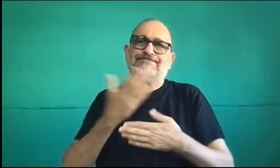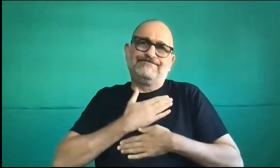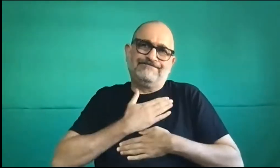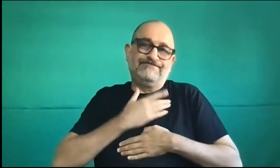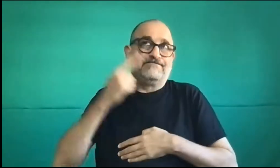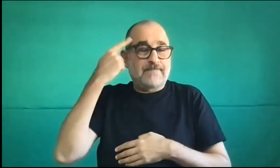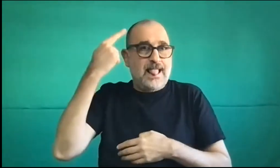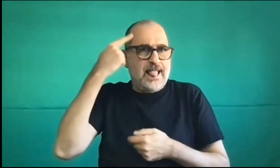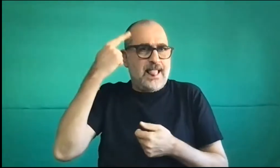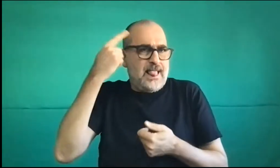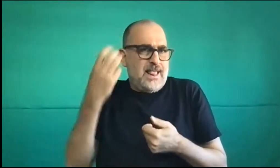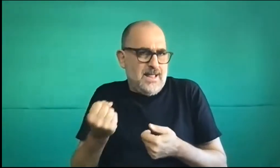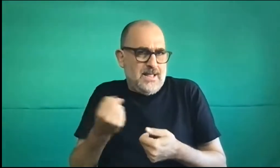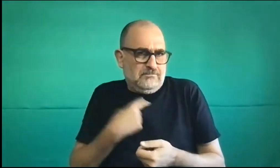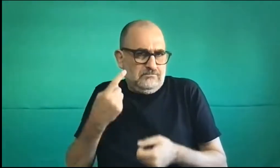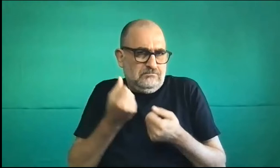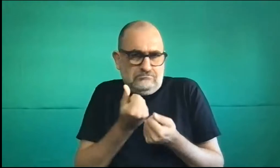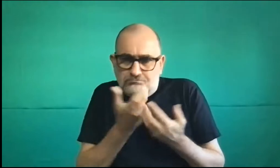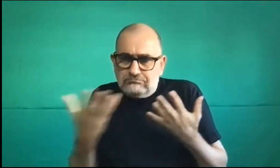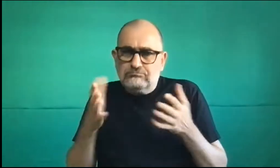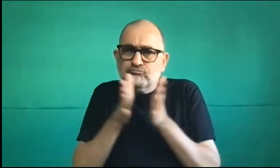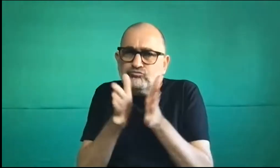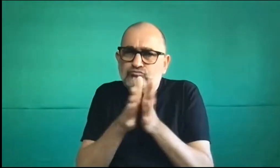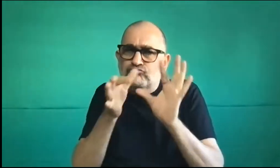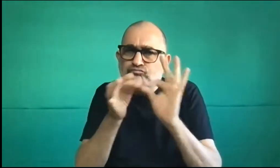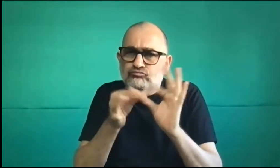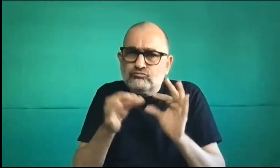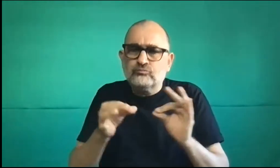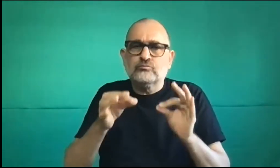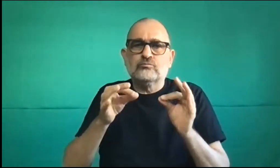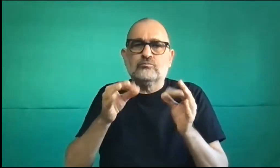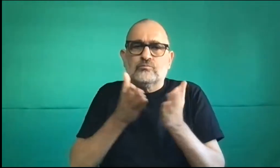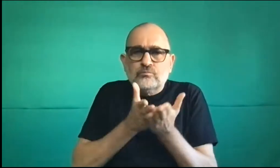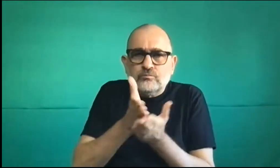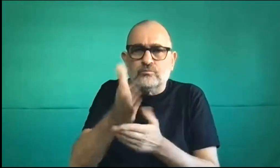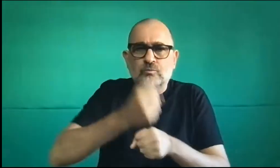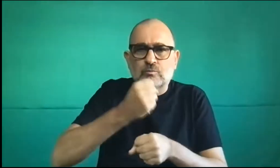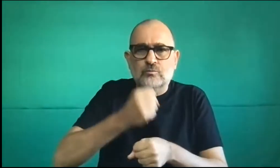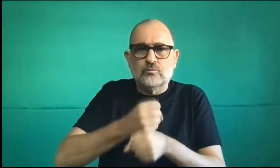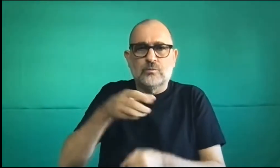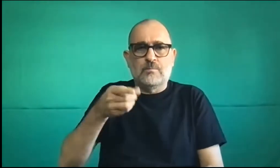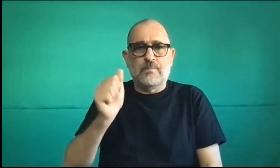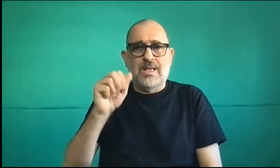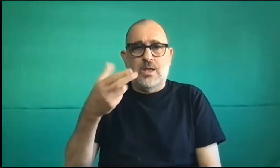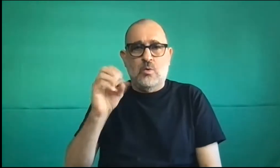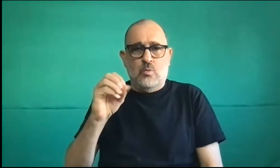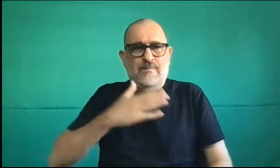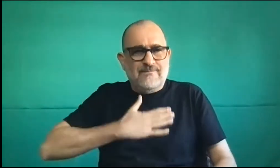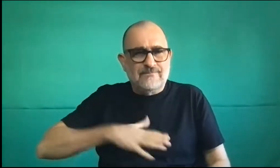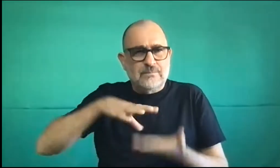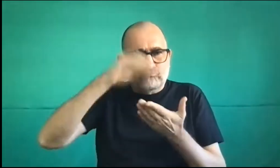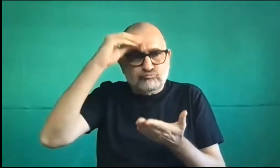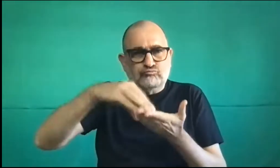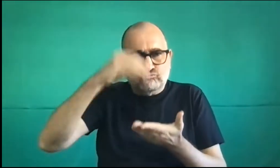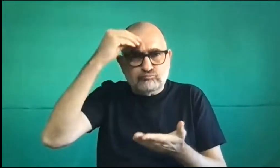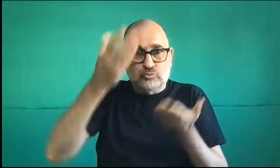new. These are methodologies that have been working for very long. PAHO considered it